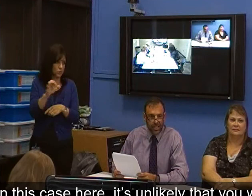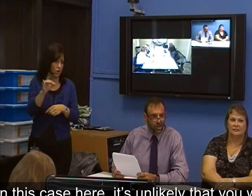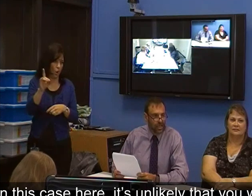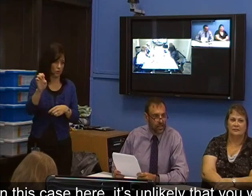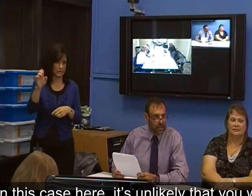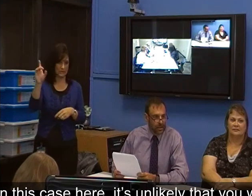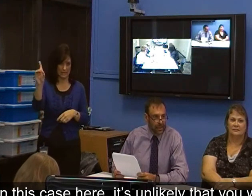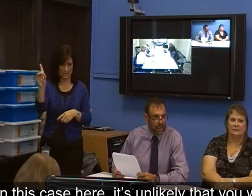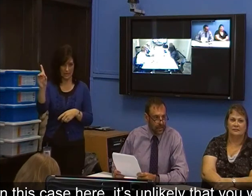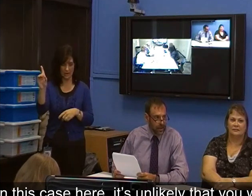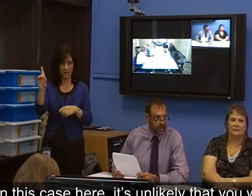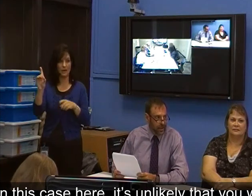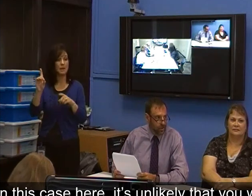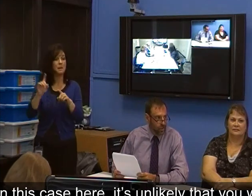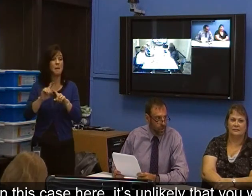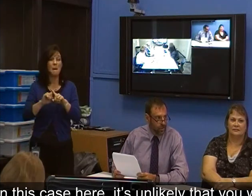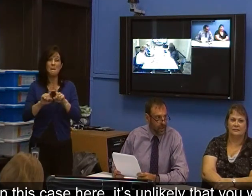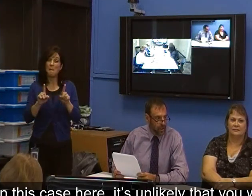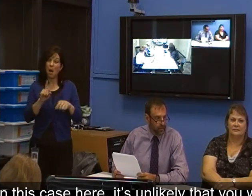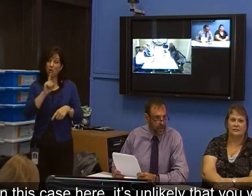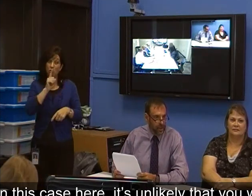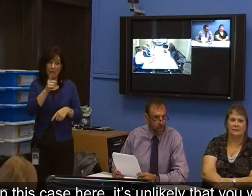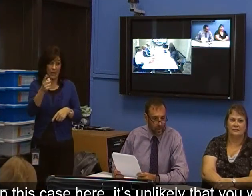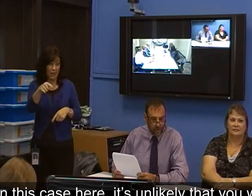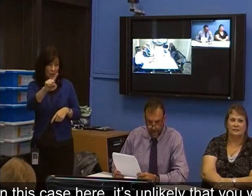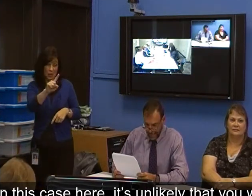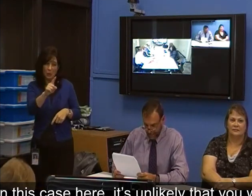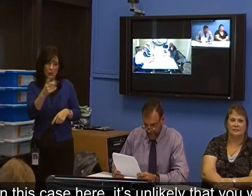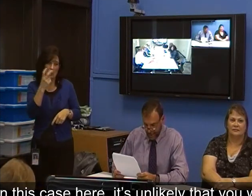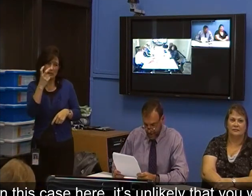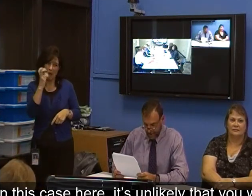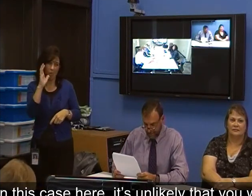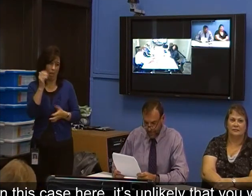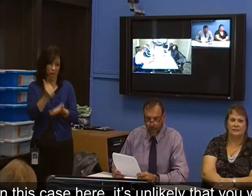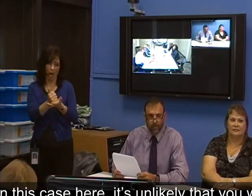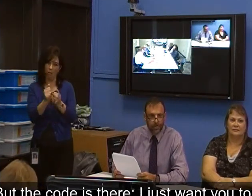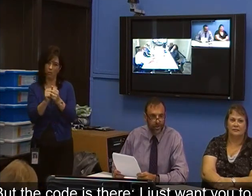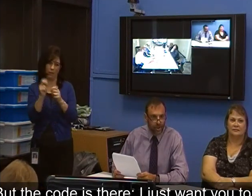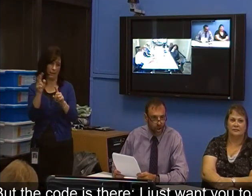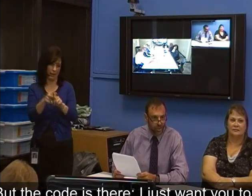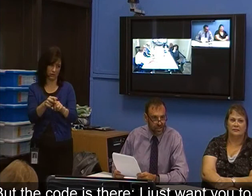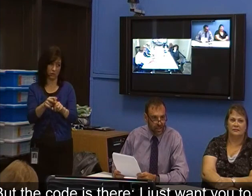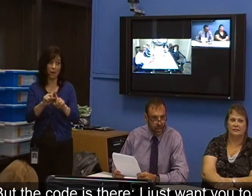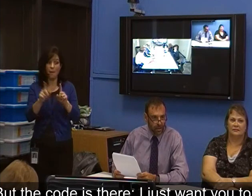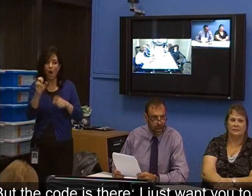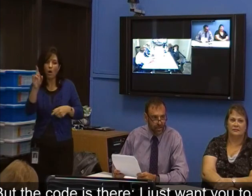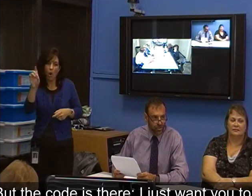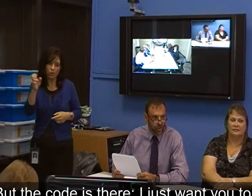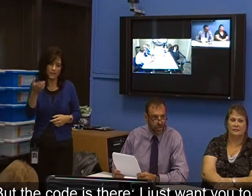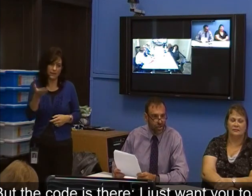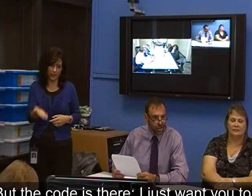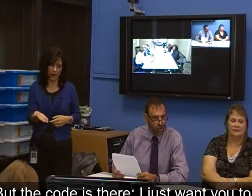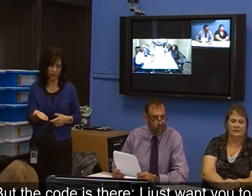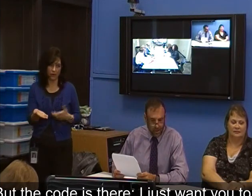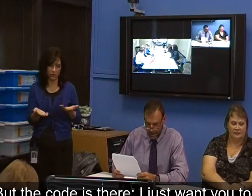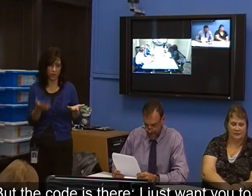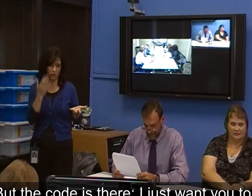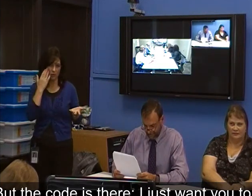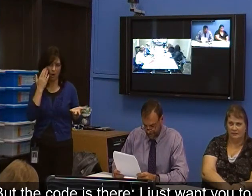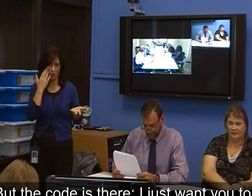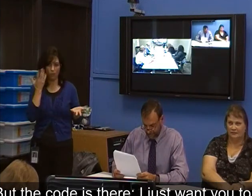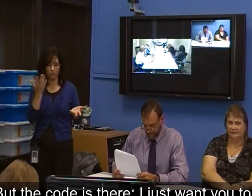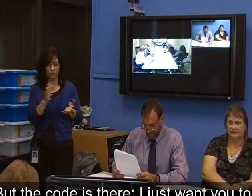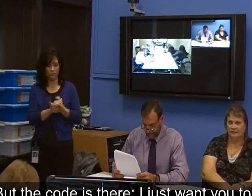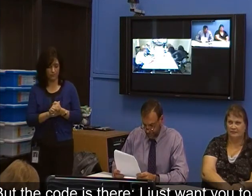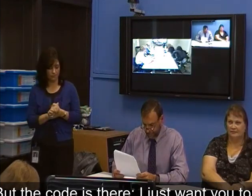this case here, it's unlikely that you will be helping with an application. But the code is there. I just want you to know what it